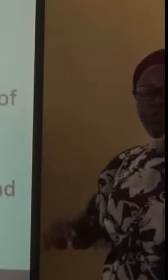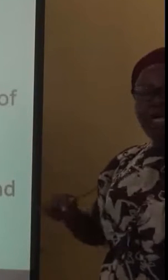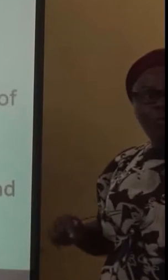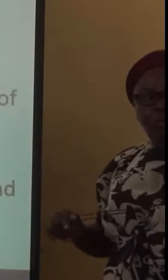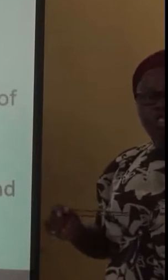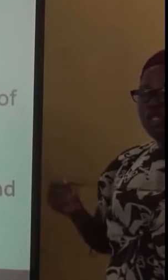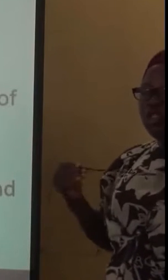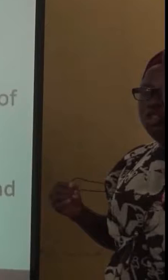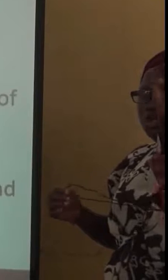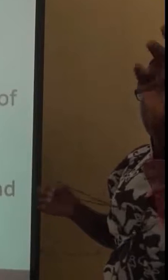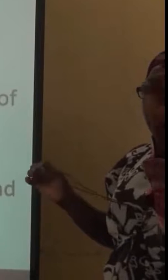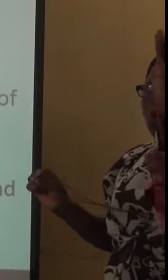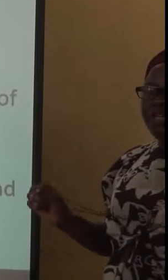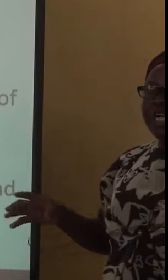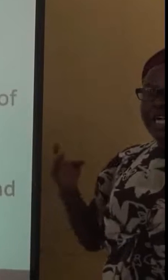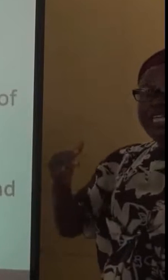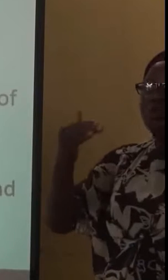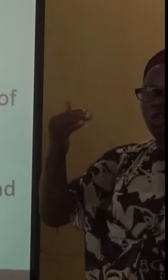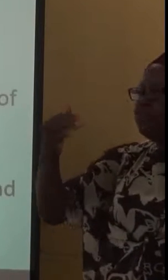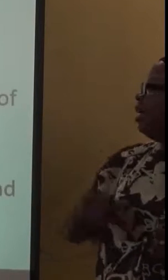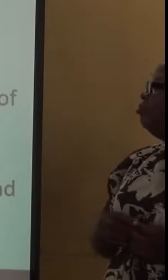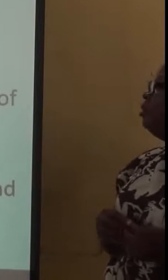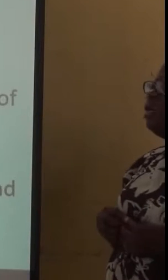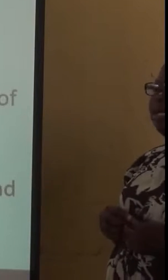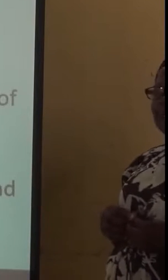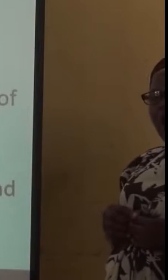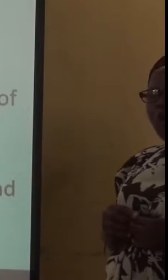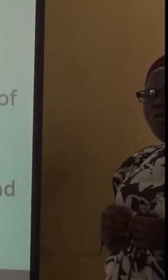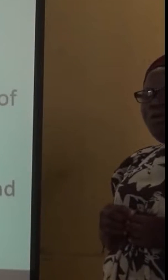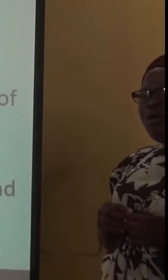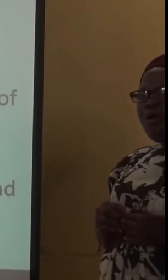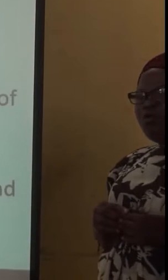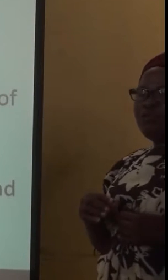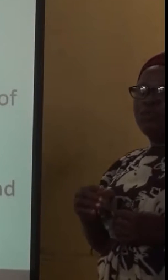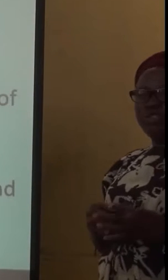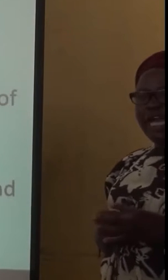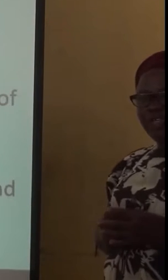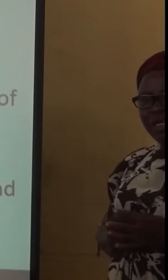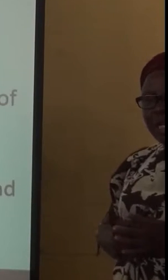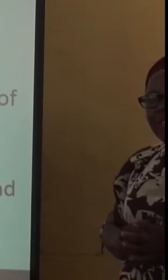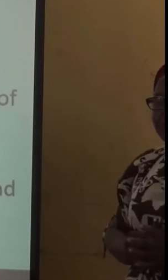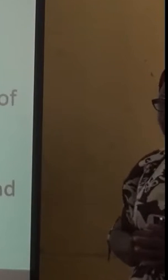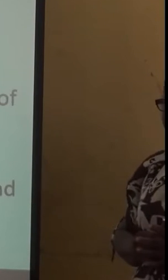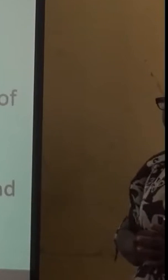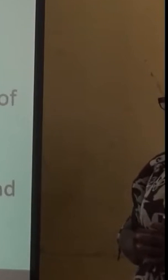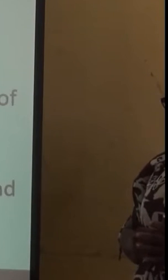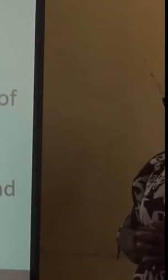of cables to use along with each one of them. Now, we have come to the end of the